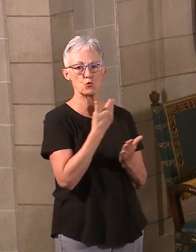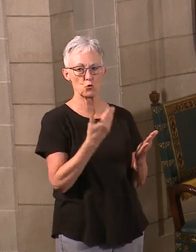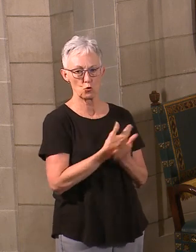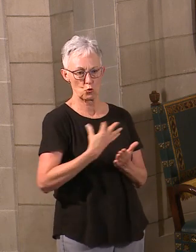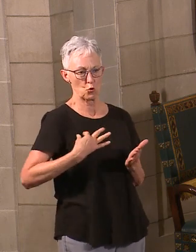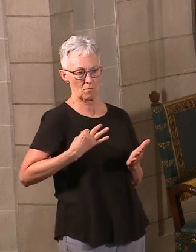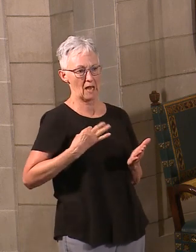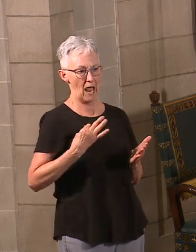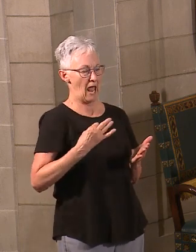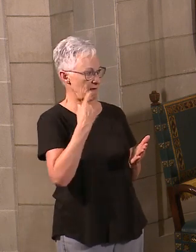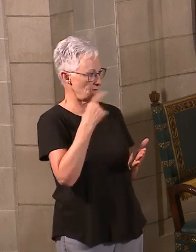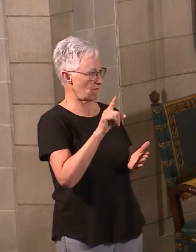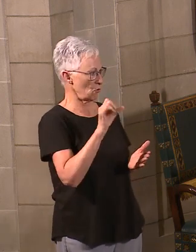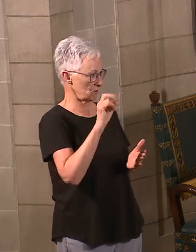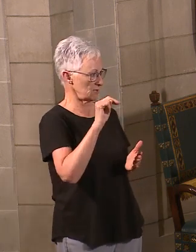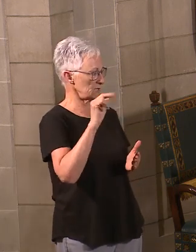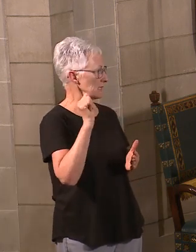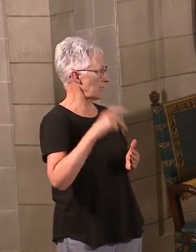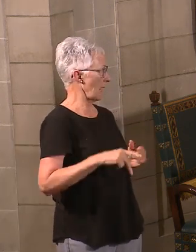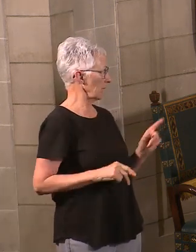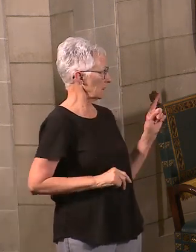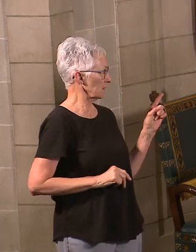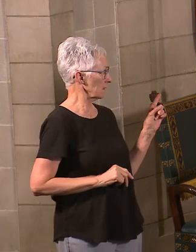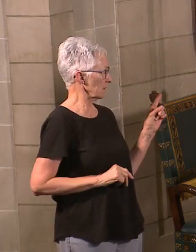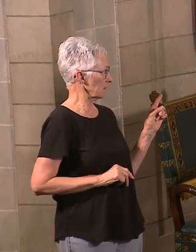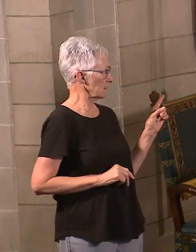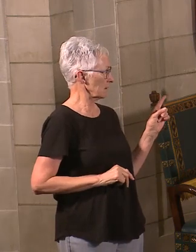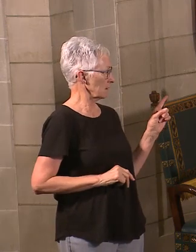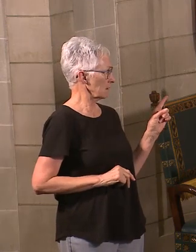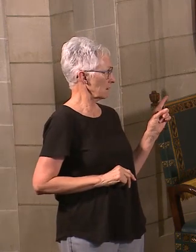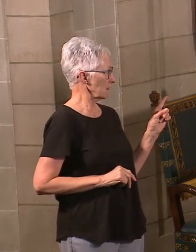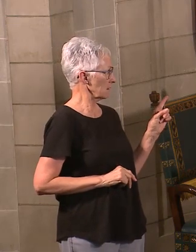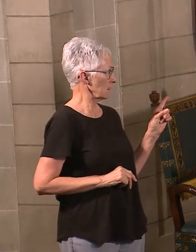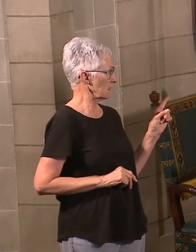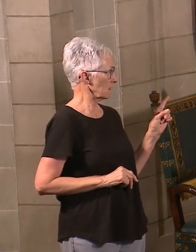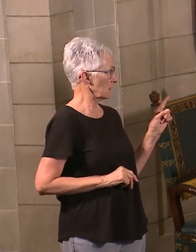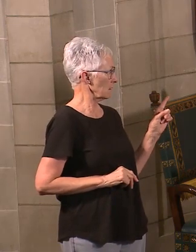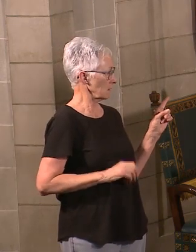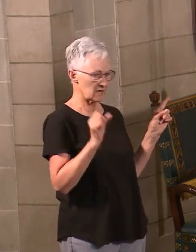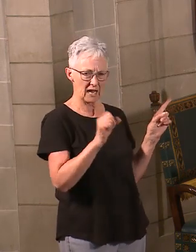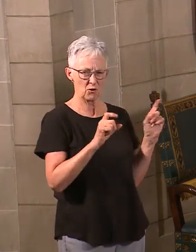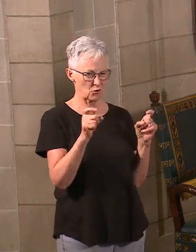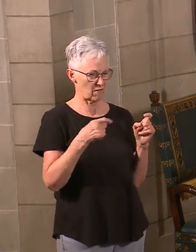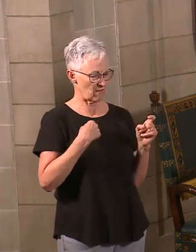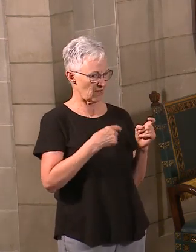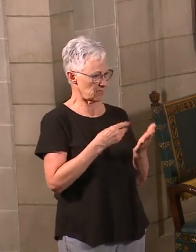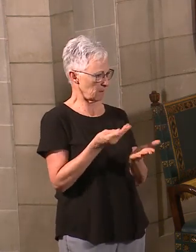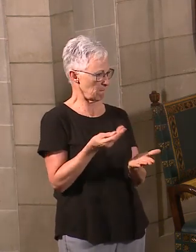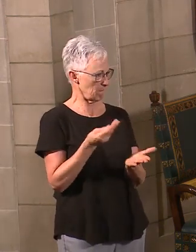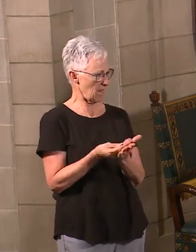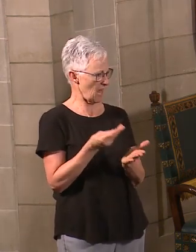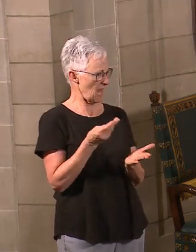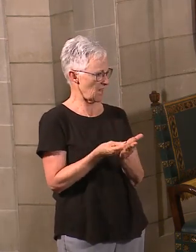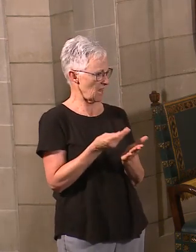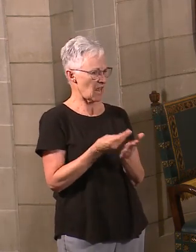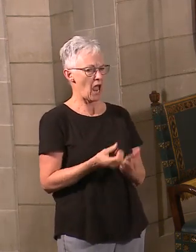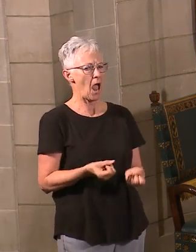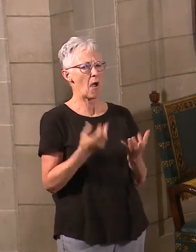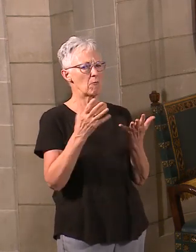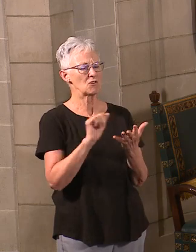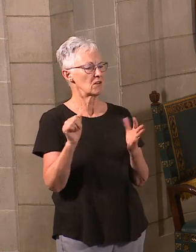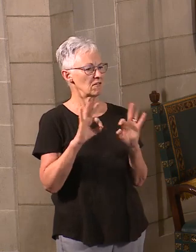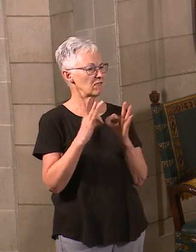applying. But it does make it easier on families to be able to do that. And then can you It just give us does. dollar ballpark, what might a typical family see with regard to